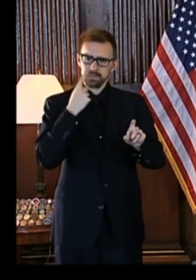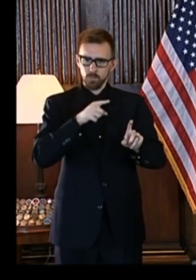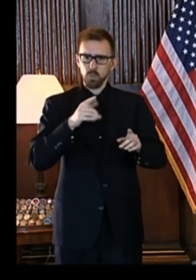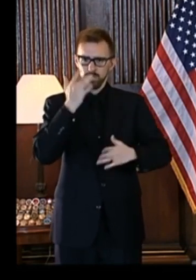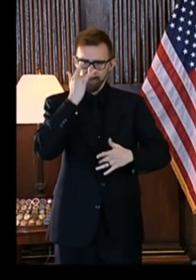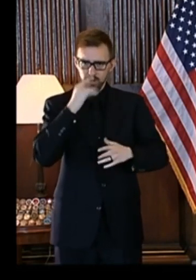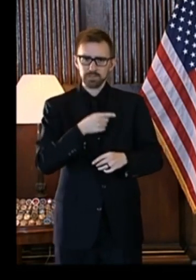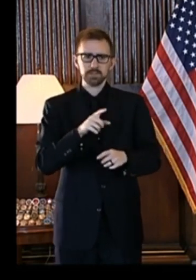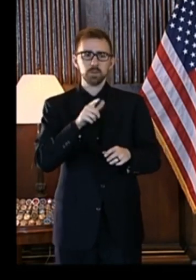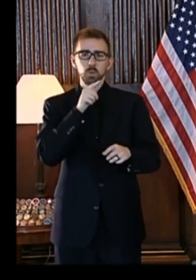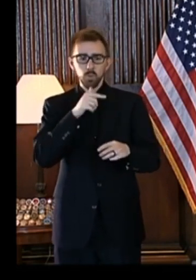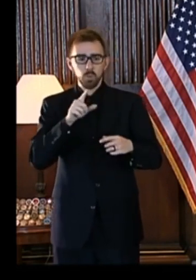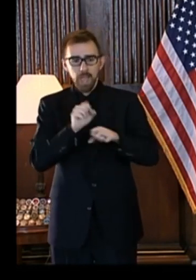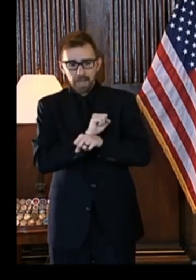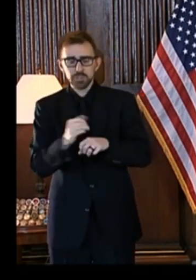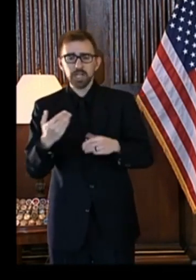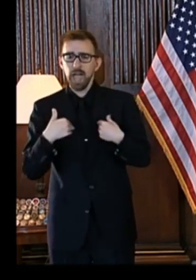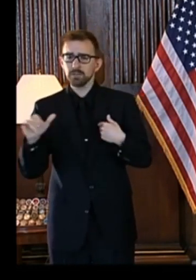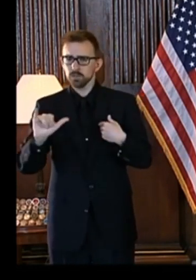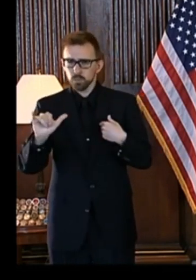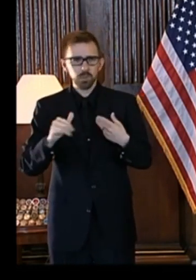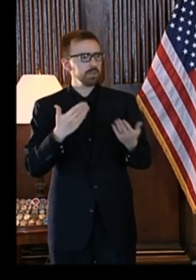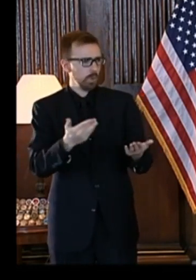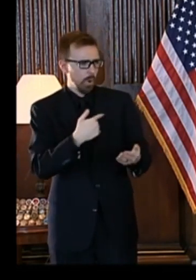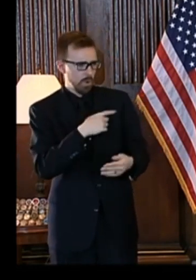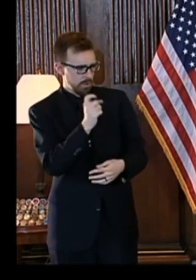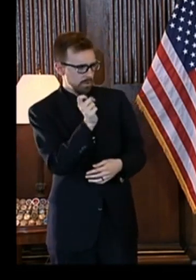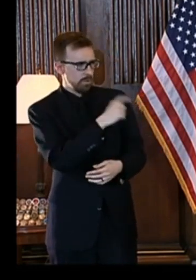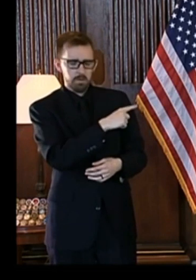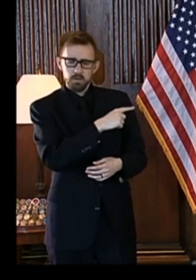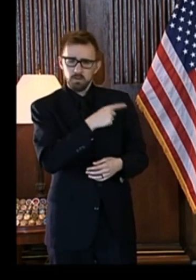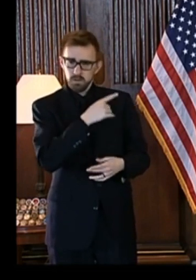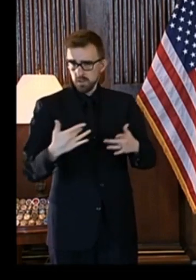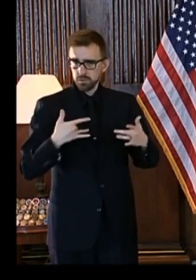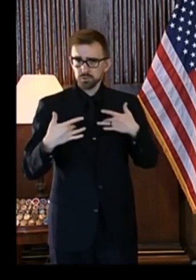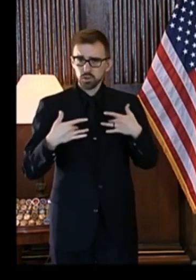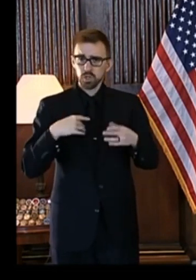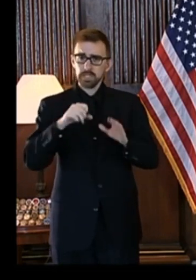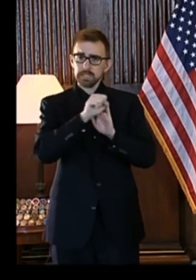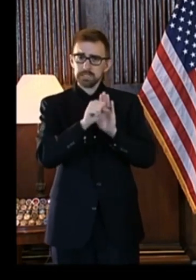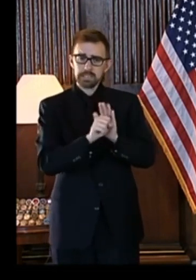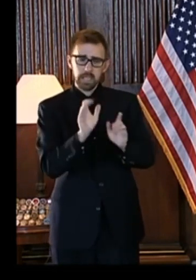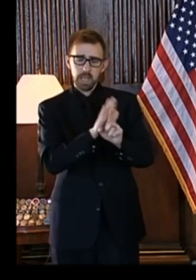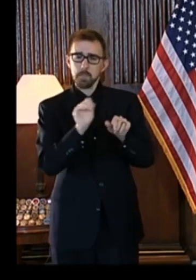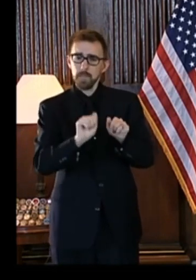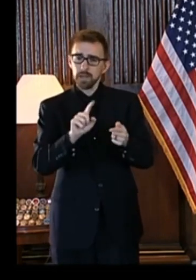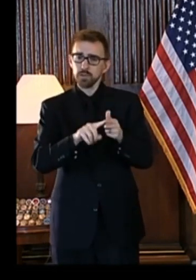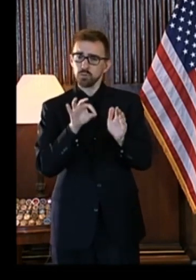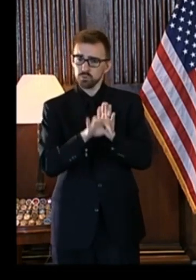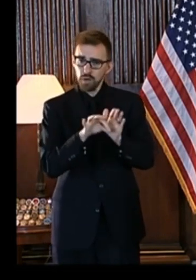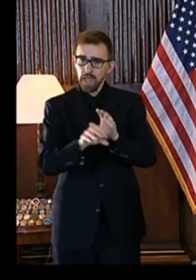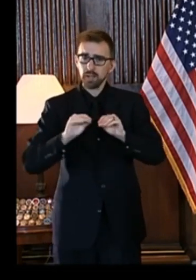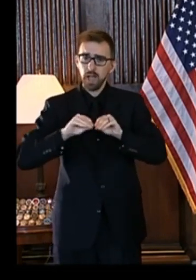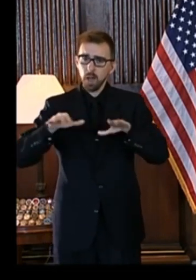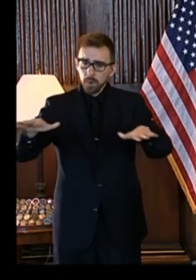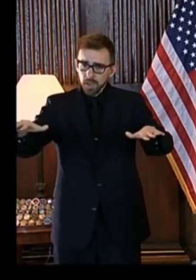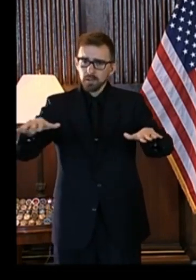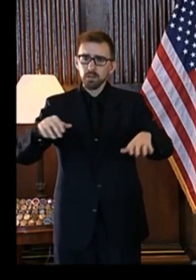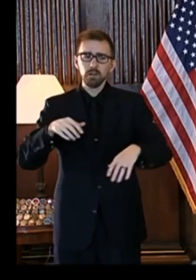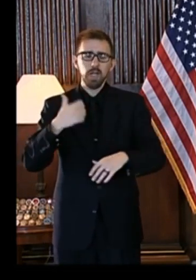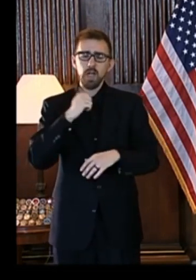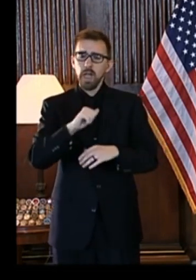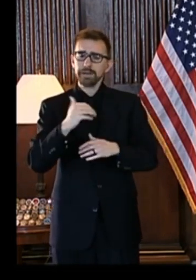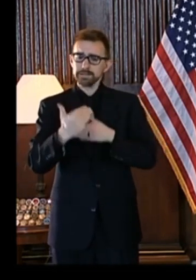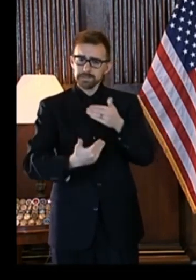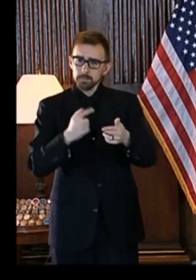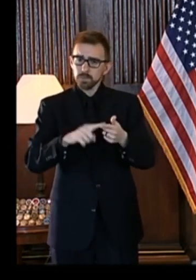of those tests were positive. So, Dr. Williams, does this cause you concern in the state's ability to track this outbreak? And have there been any steps being